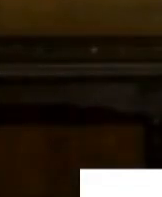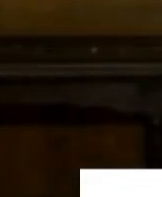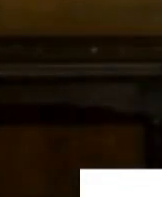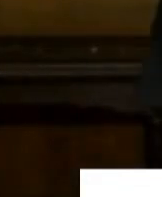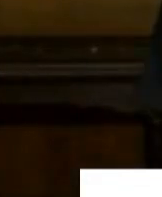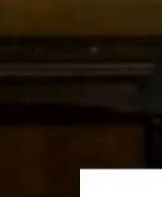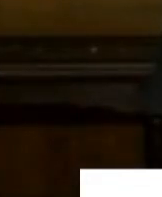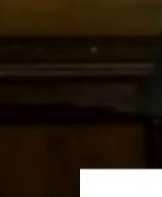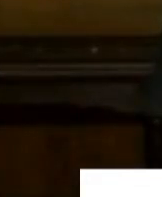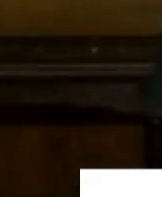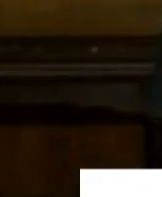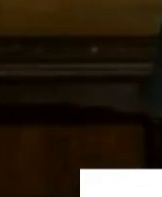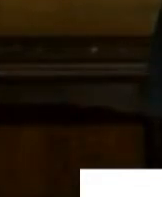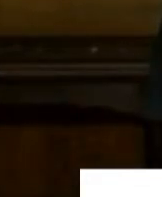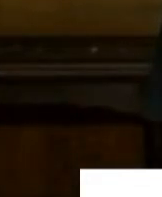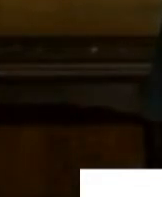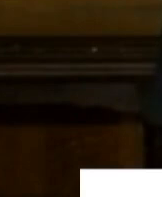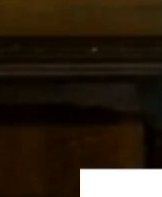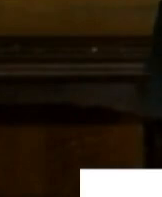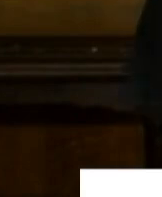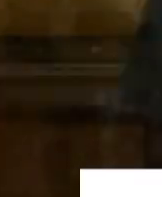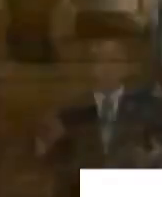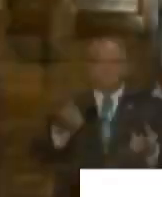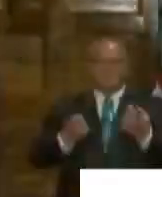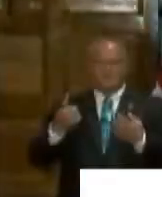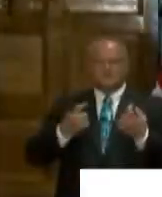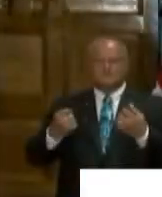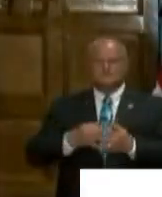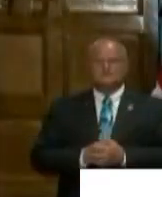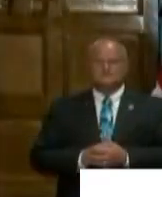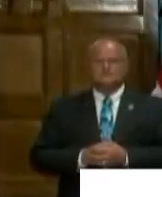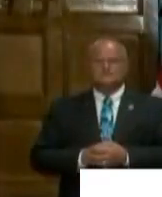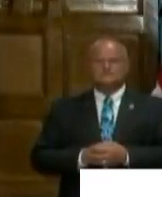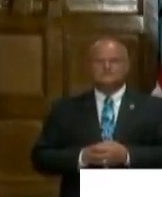Thank you, Dr. Thompson. With that, we'll take any questions.